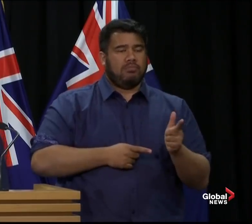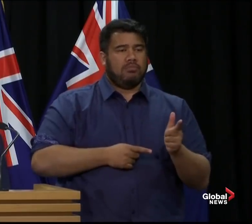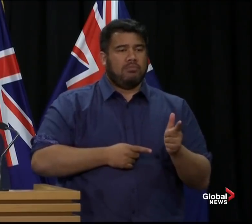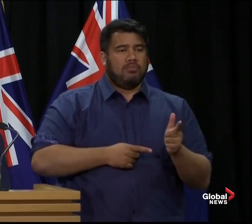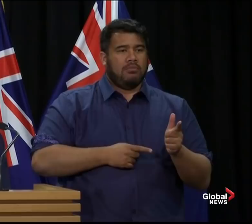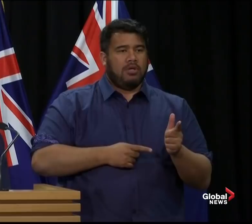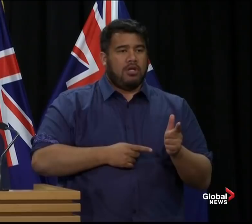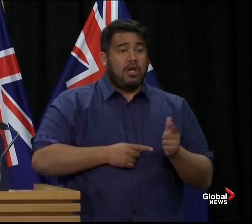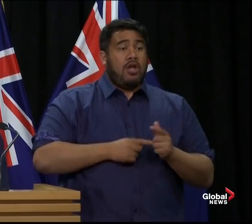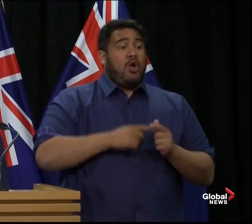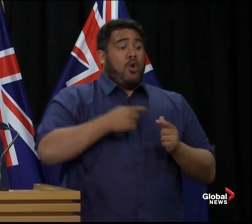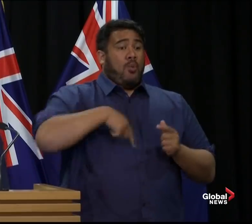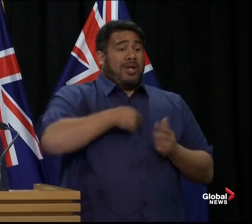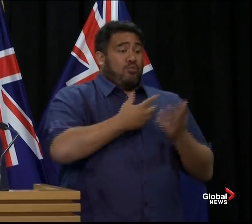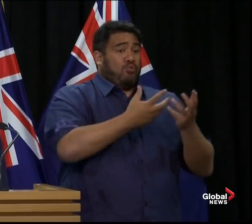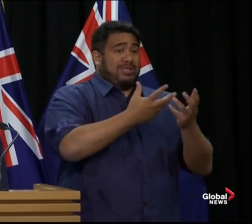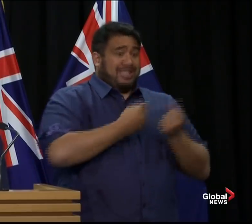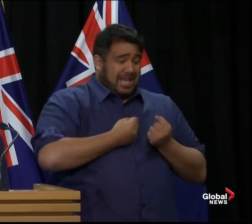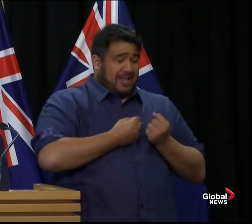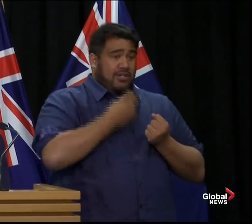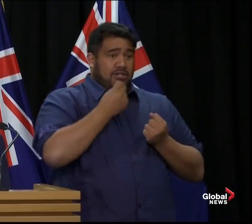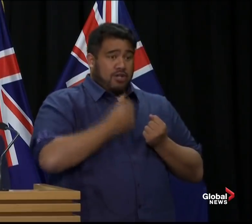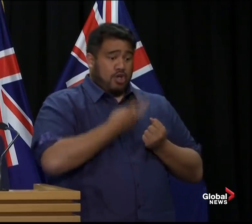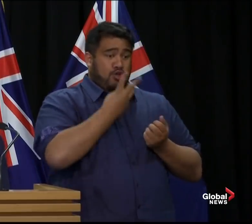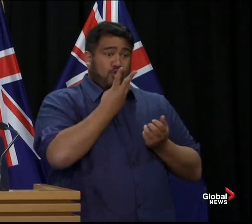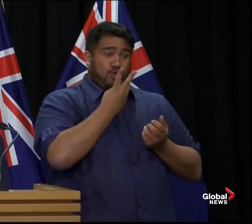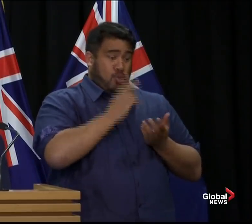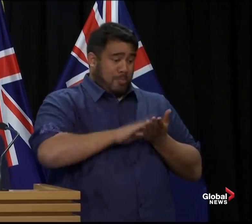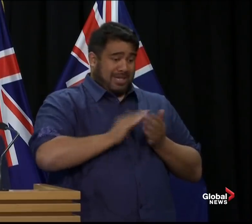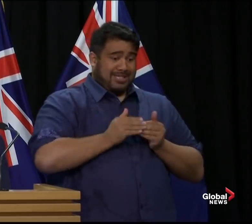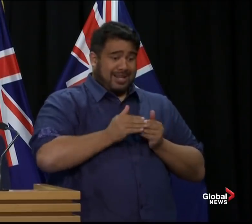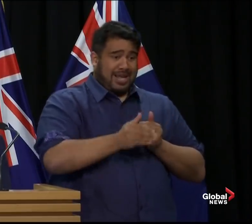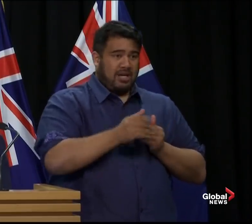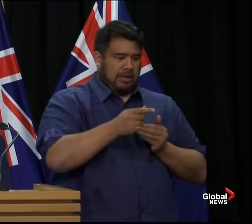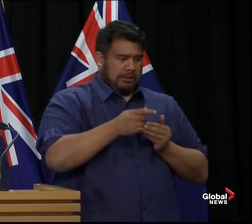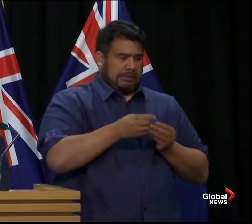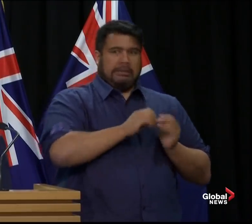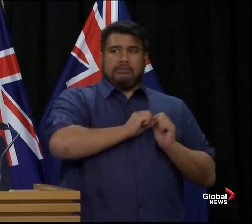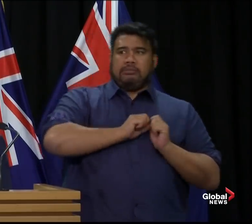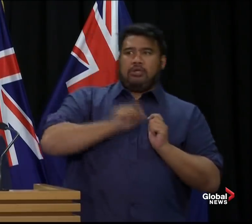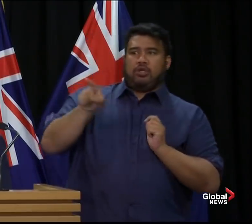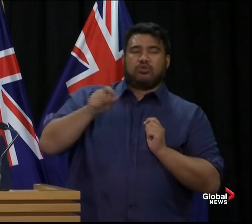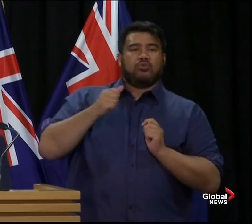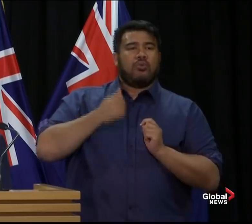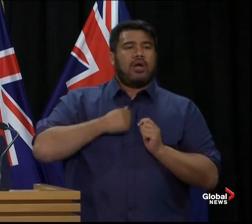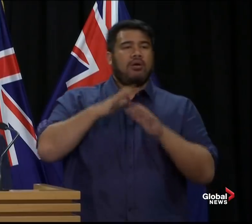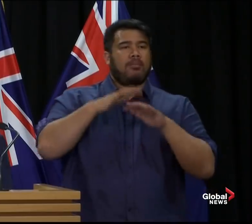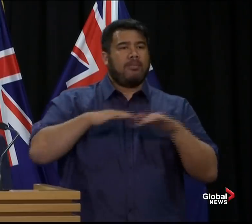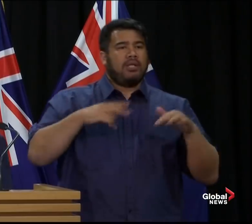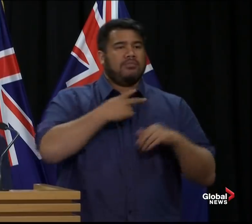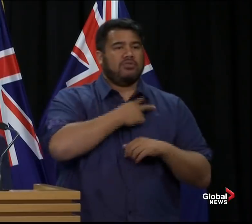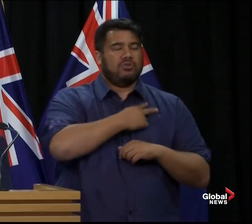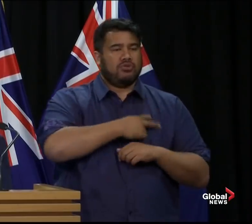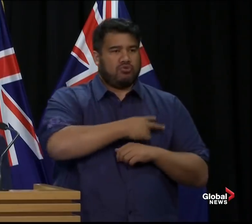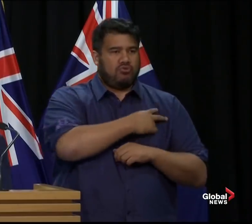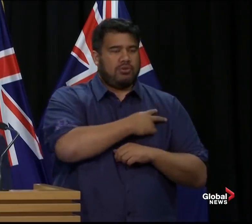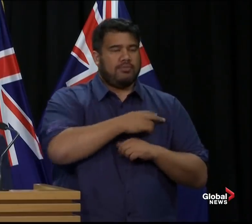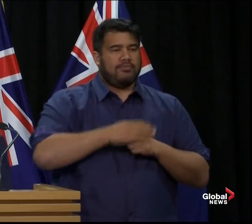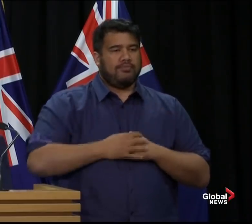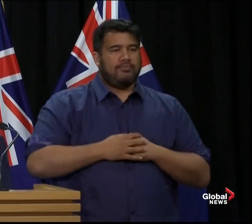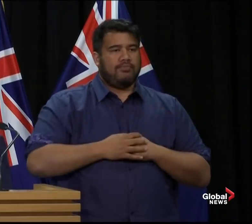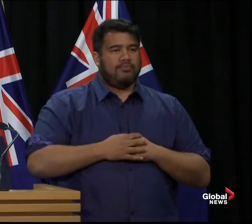of its receipt, it went to our parliamentary security. But again, the advice we have from